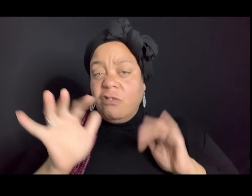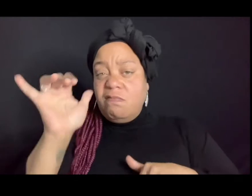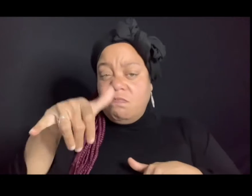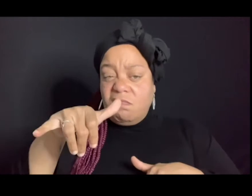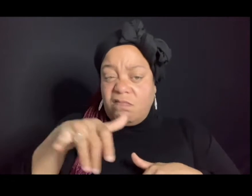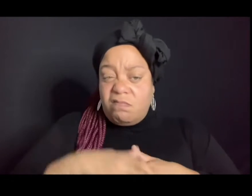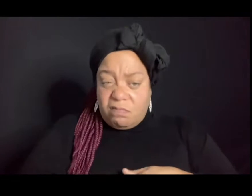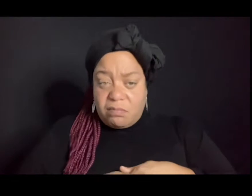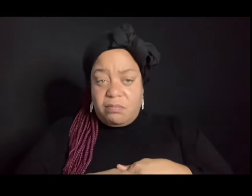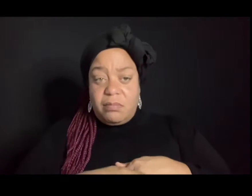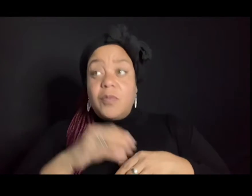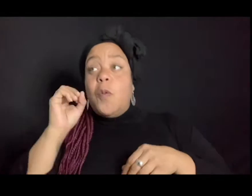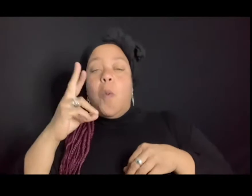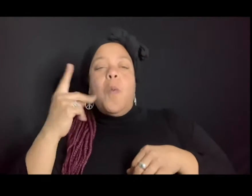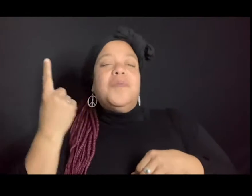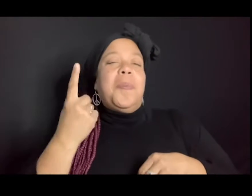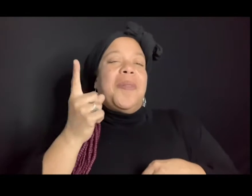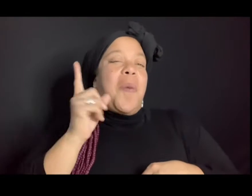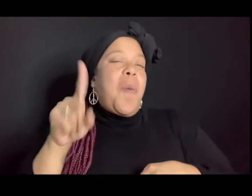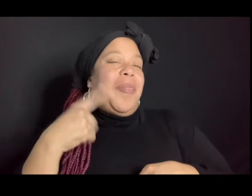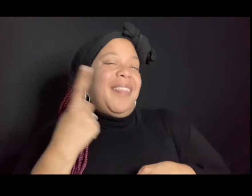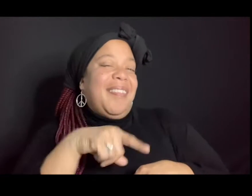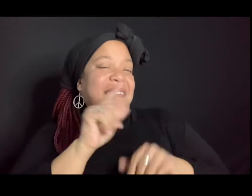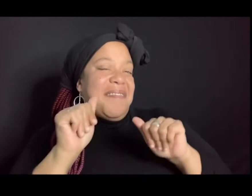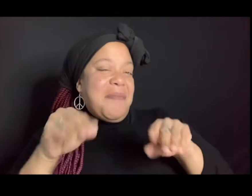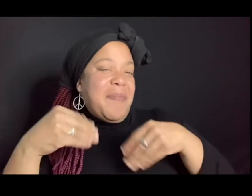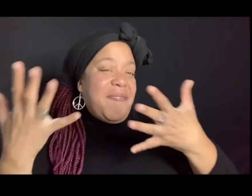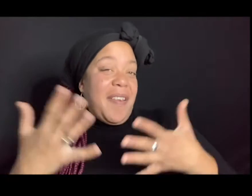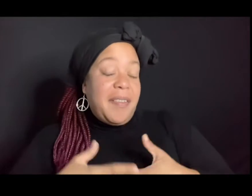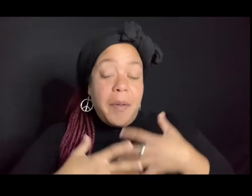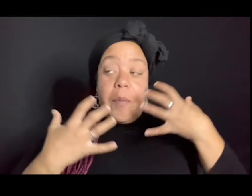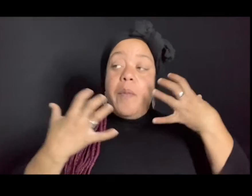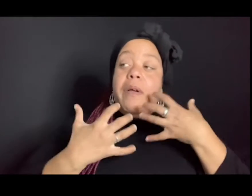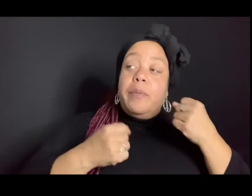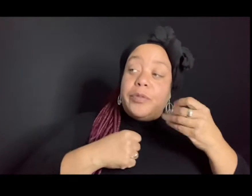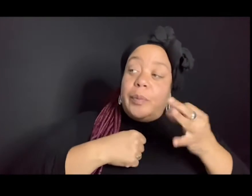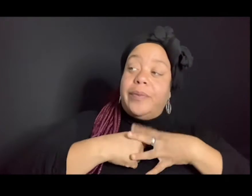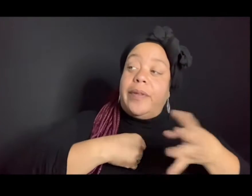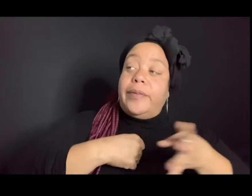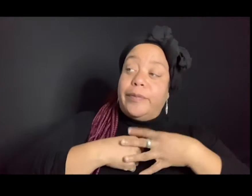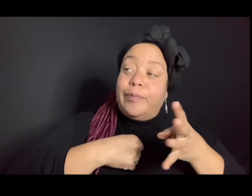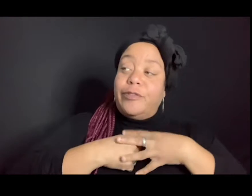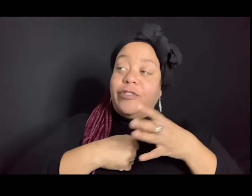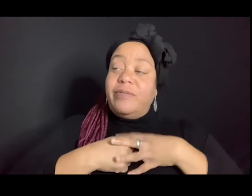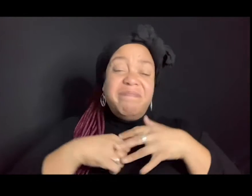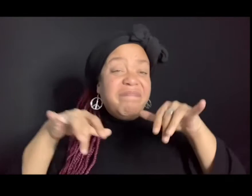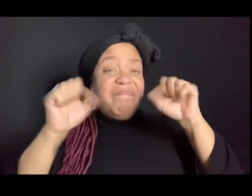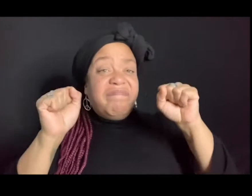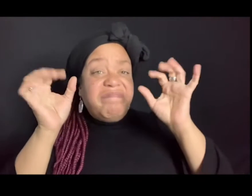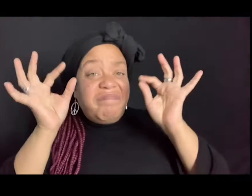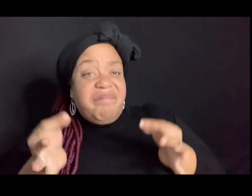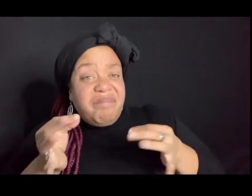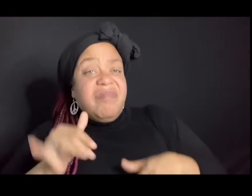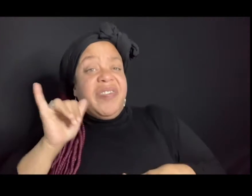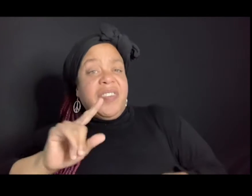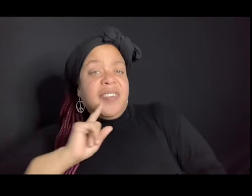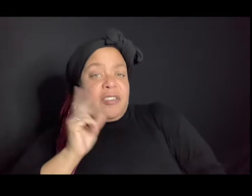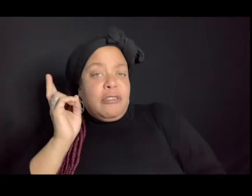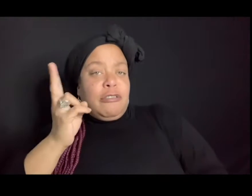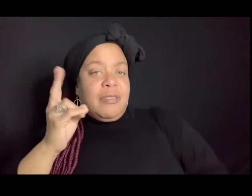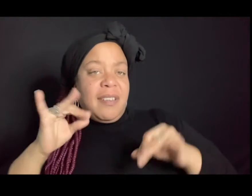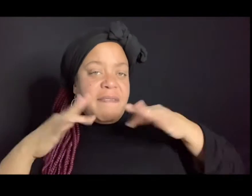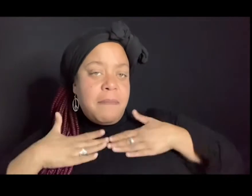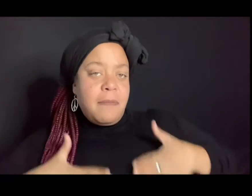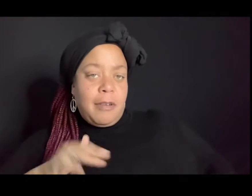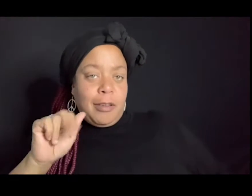abortions illegal, essentially, or something that only they could provide and offer. Oh, wow. So they became gatekeepers, basically. Oh, absolutely. And that's